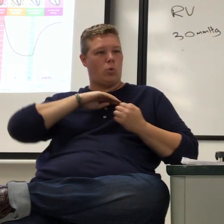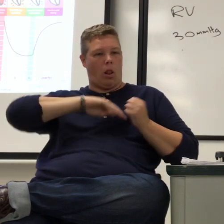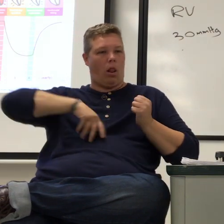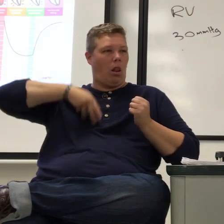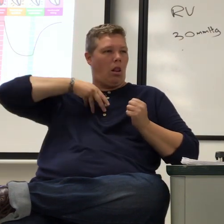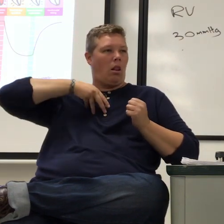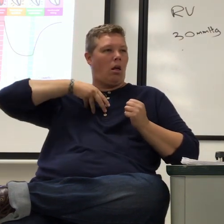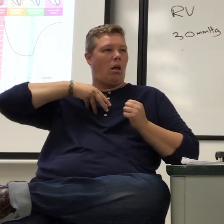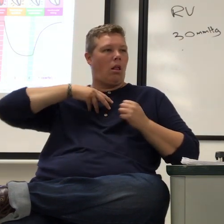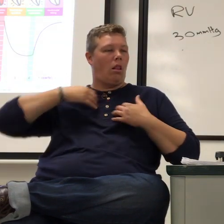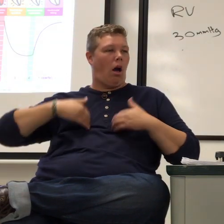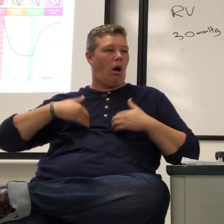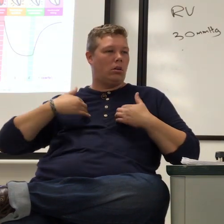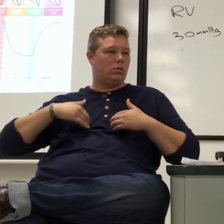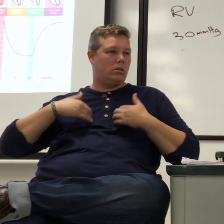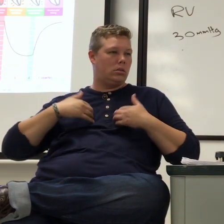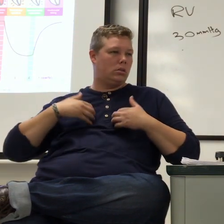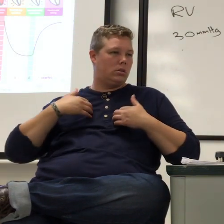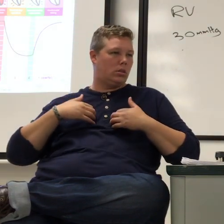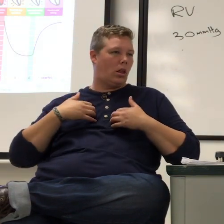lungs. What are your lungs filled with?